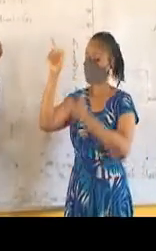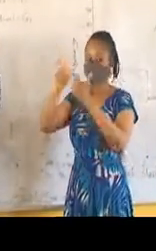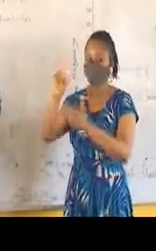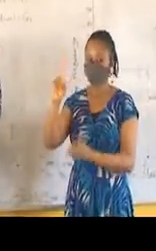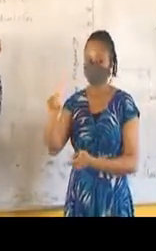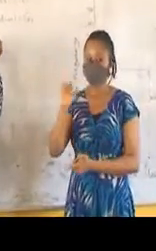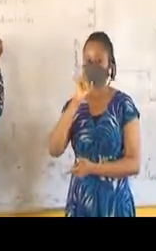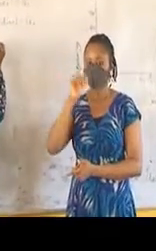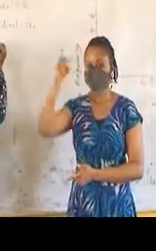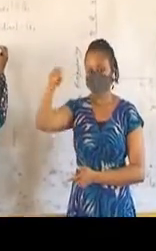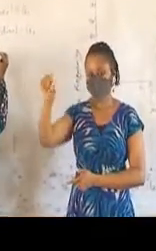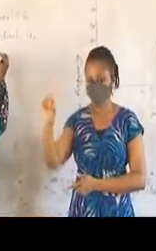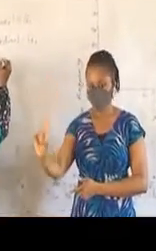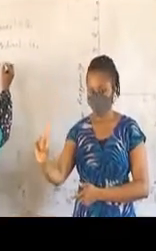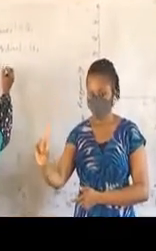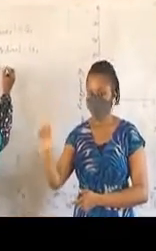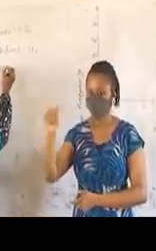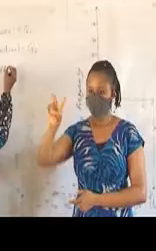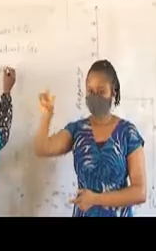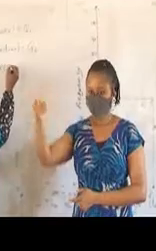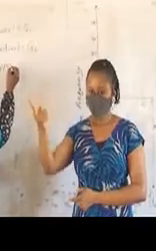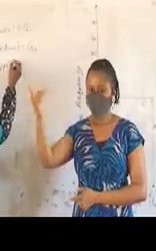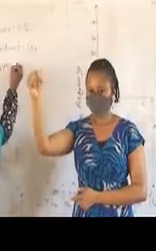which we sometimes call the upper quartile,